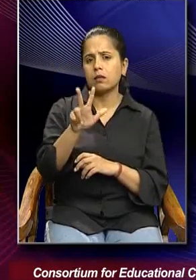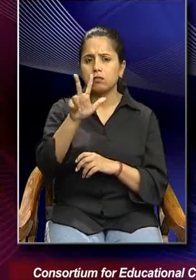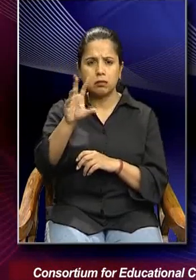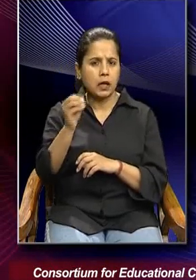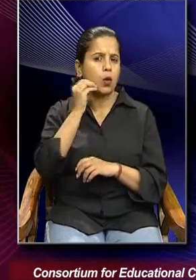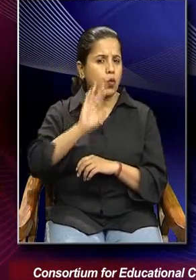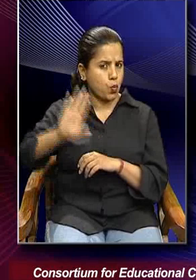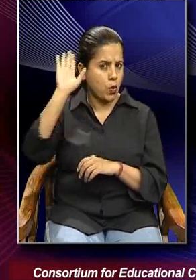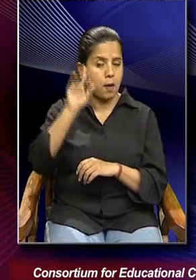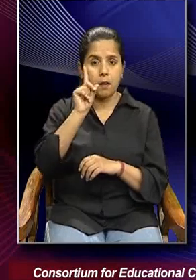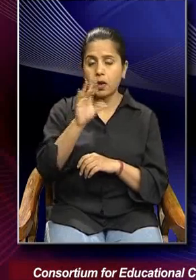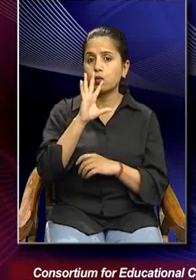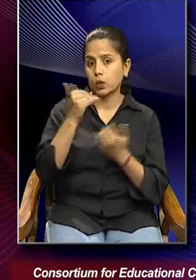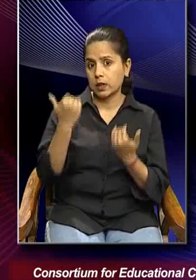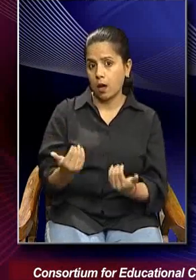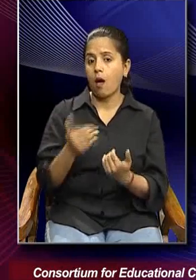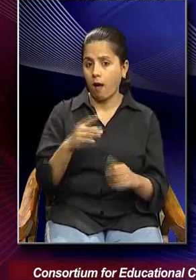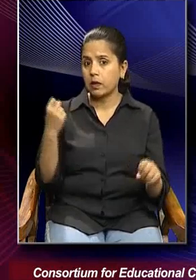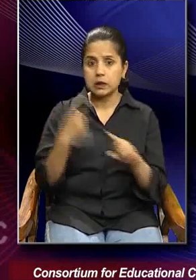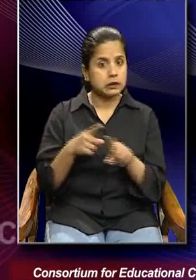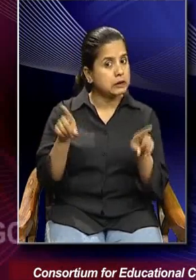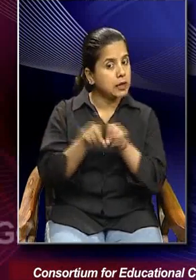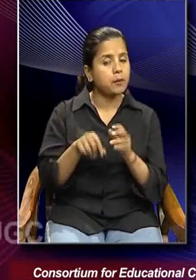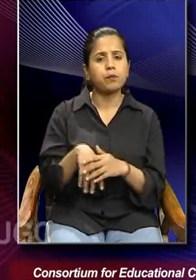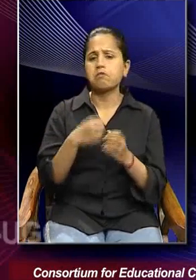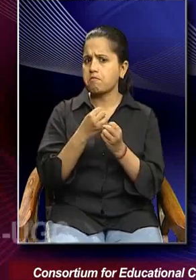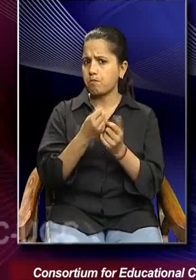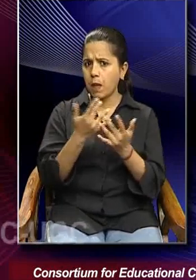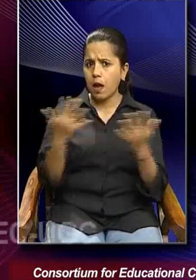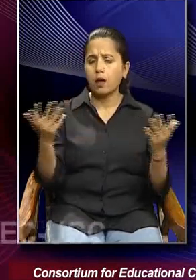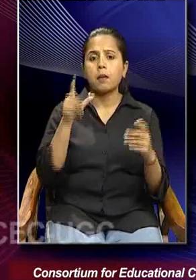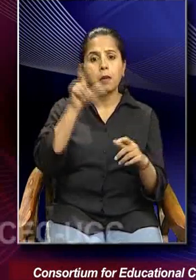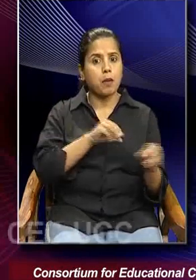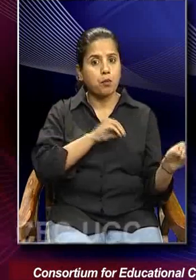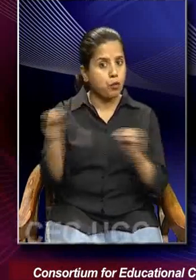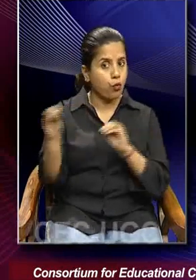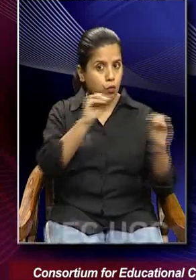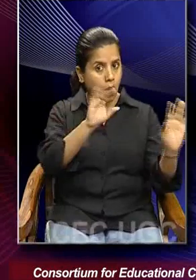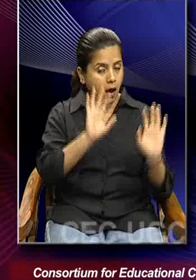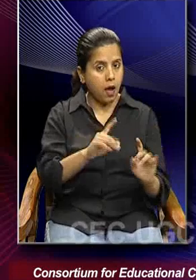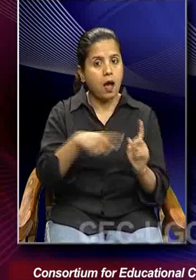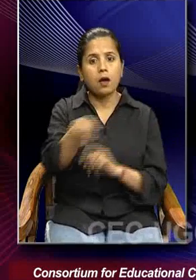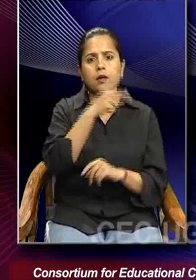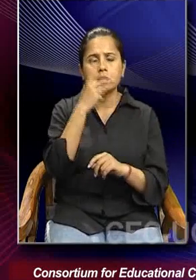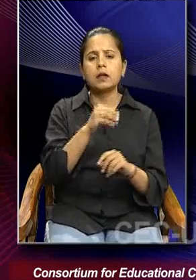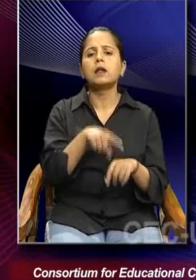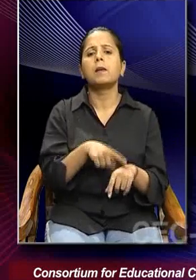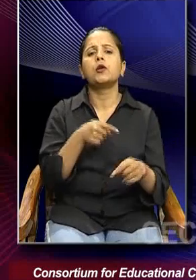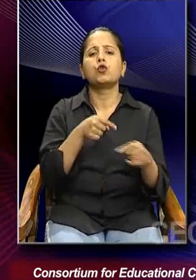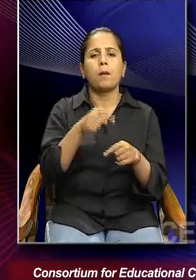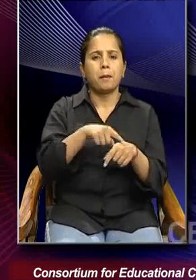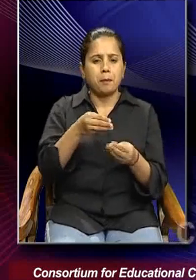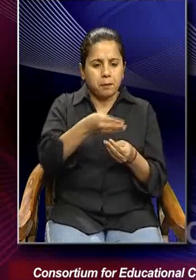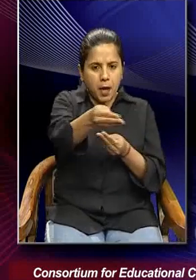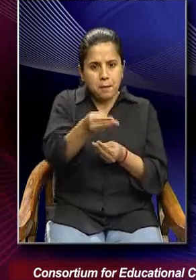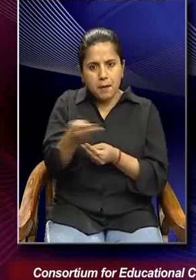1880s. However, it is true in the present context as well. Majority of the migration tends to be short distance